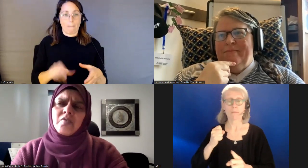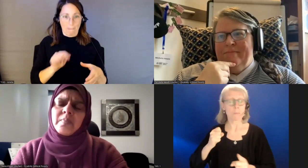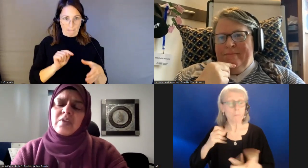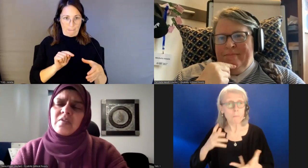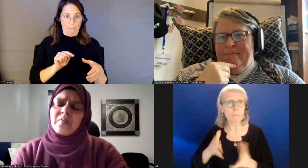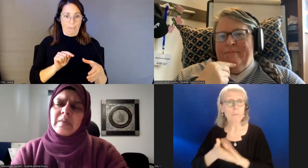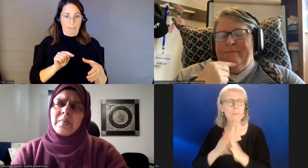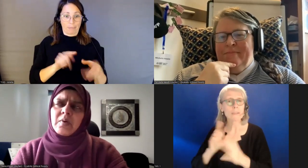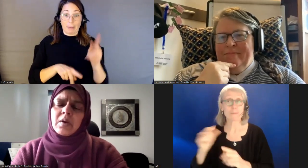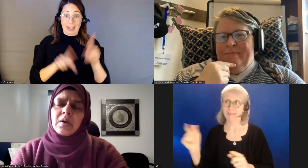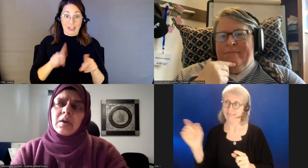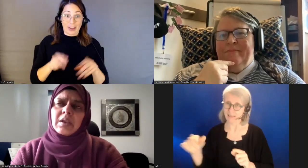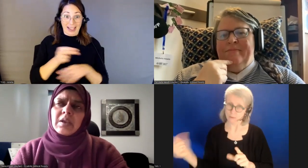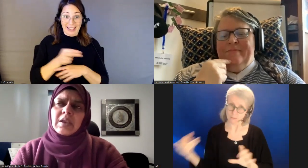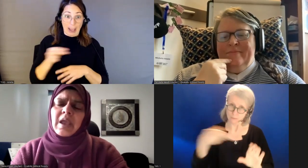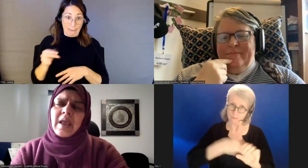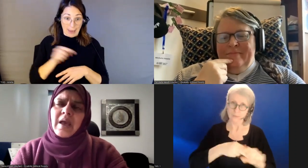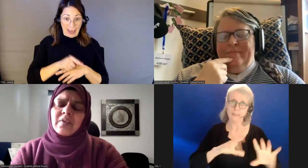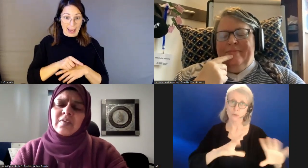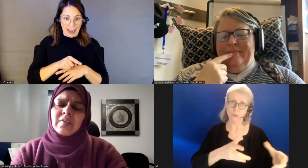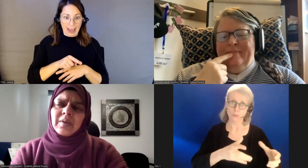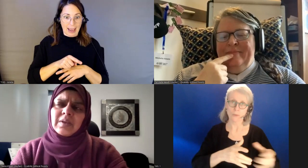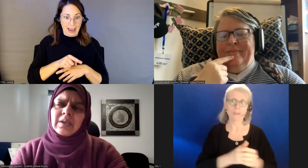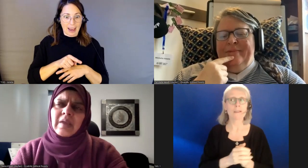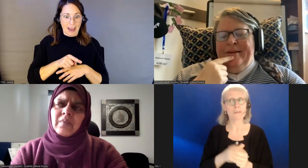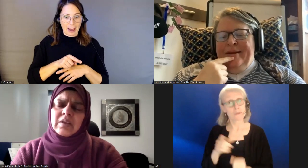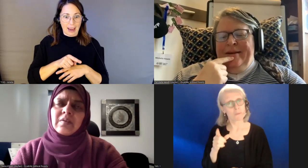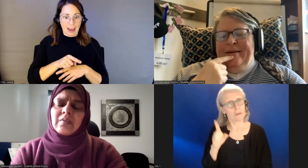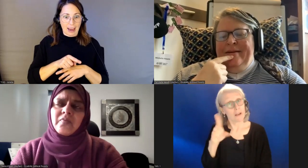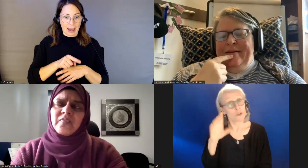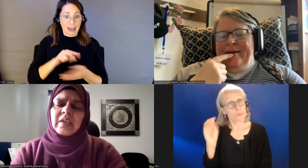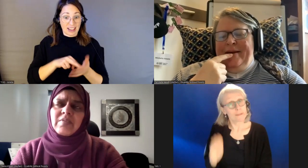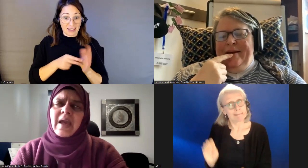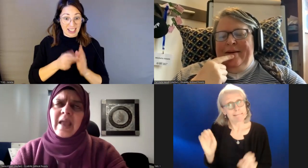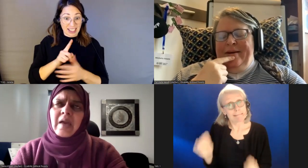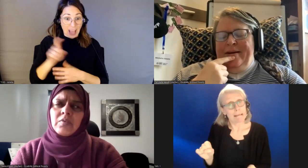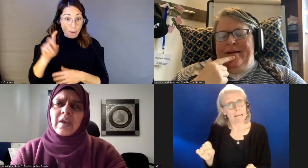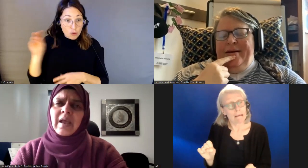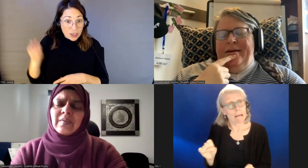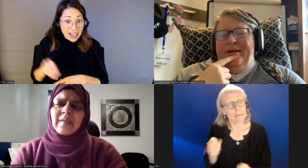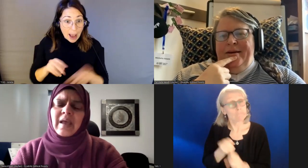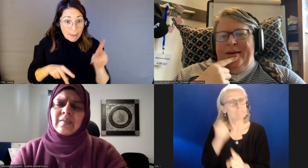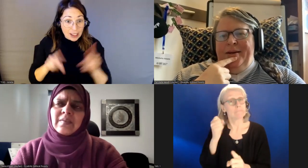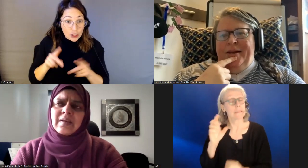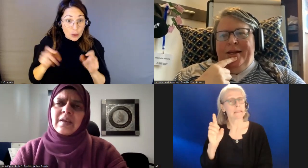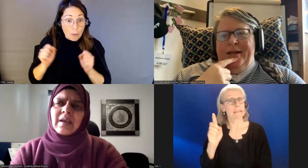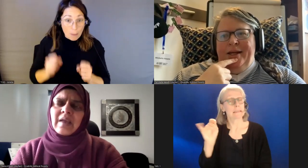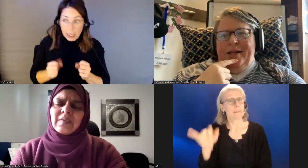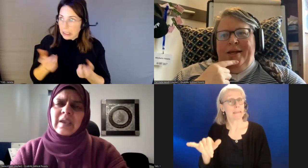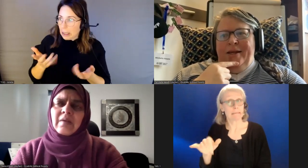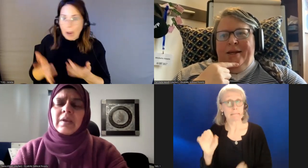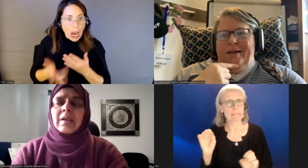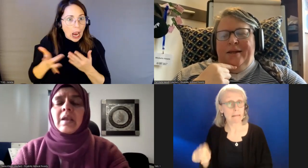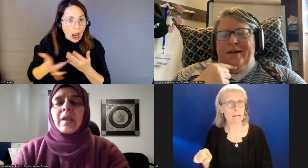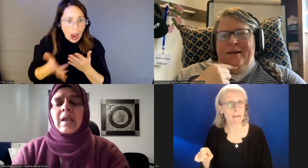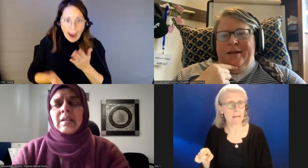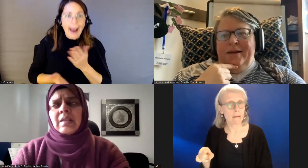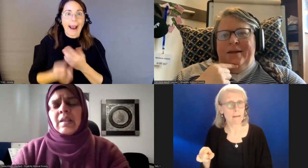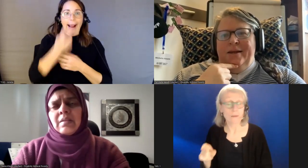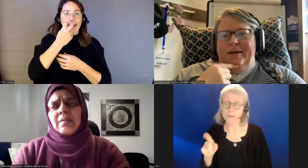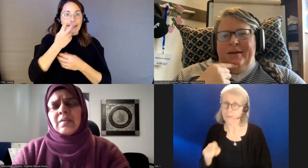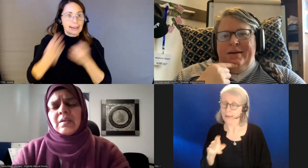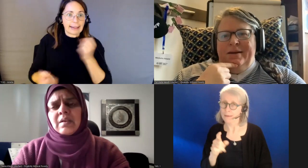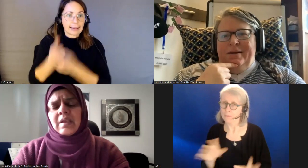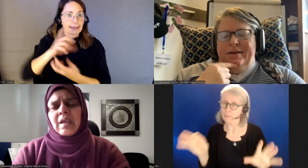So 100% of people can have a disability, and we need to figure that out as caring